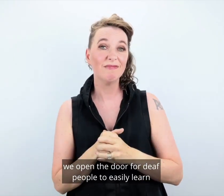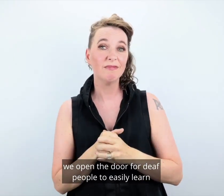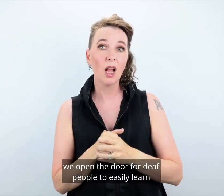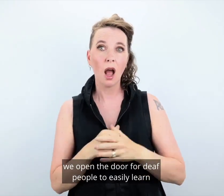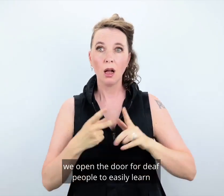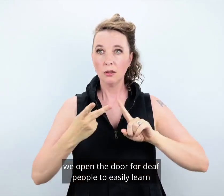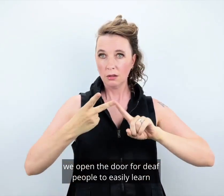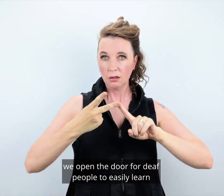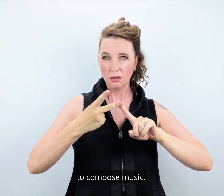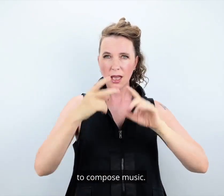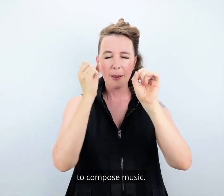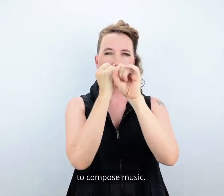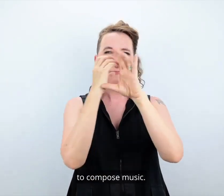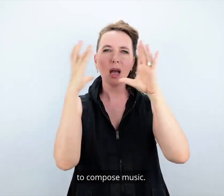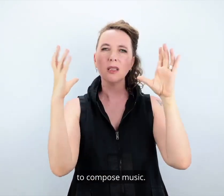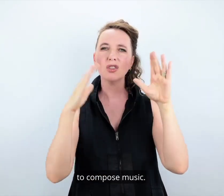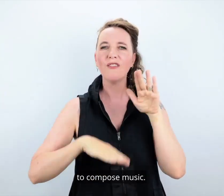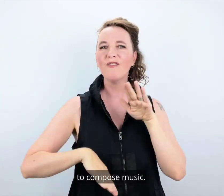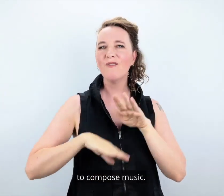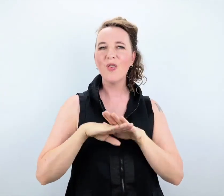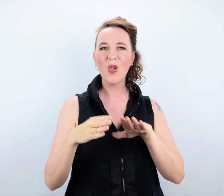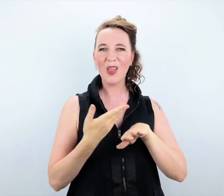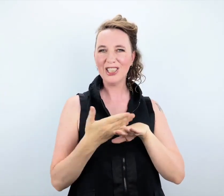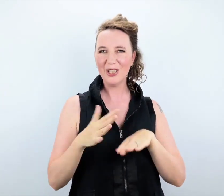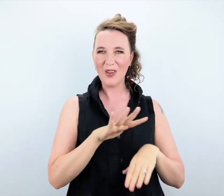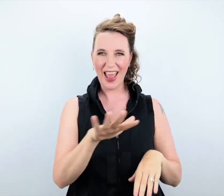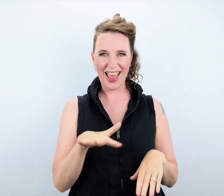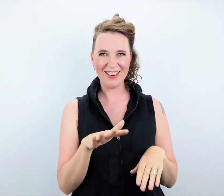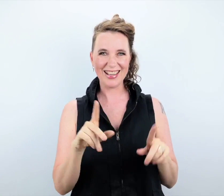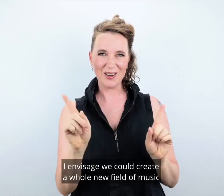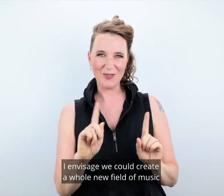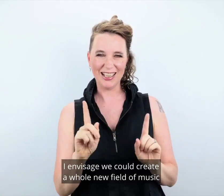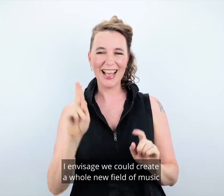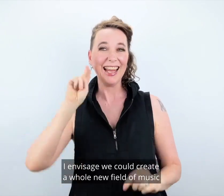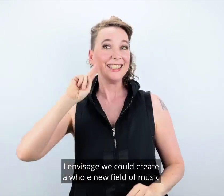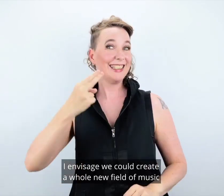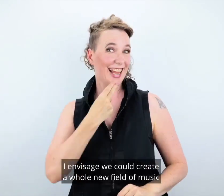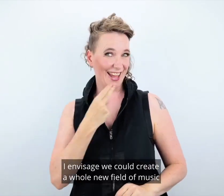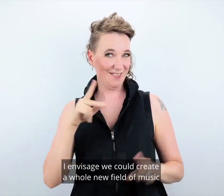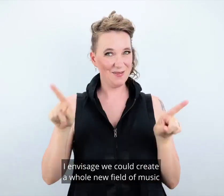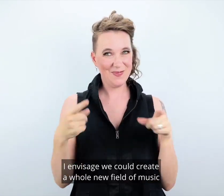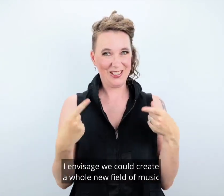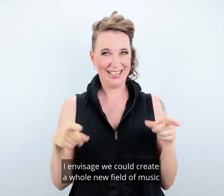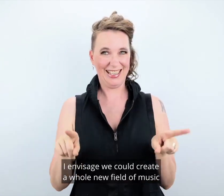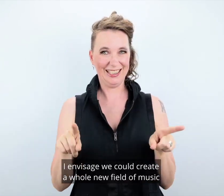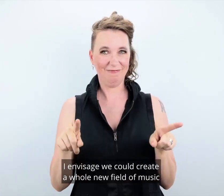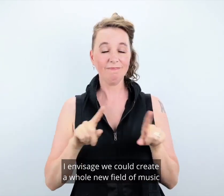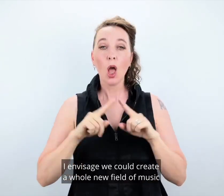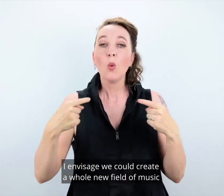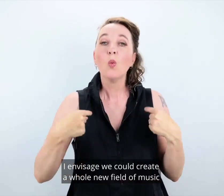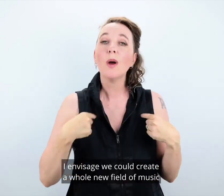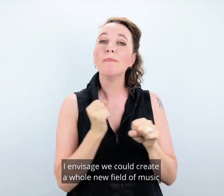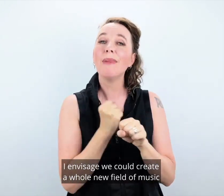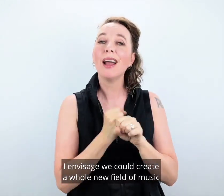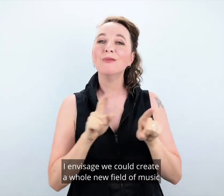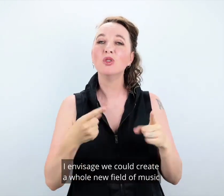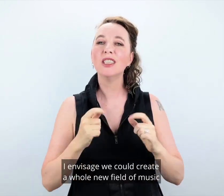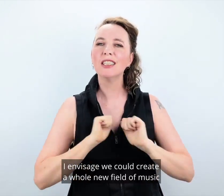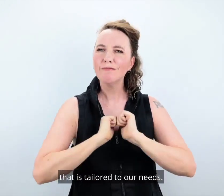easily learn to compose music. I envisage we could create a whole new field of music that